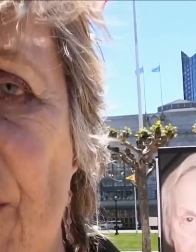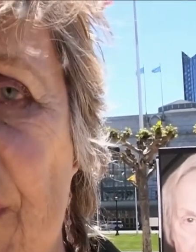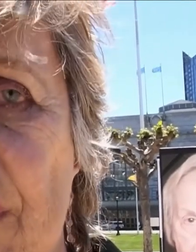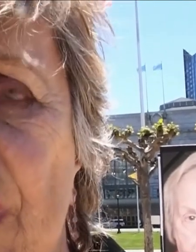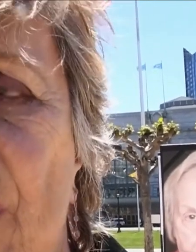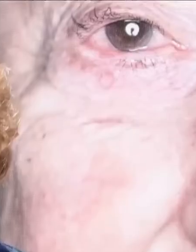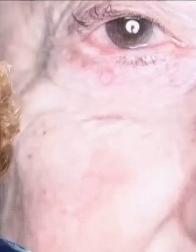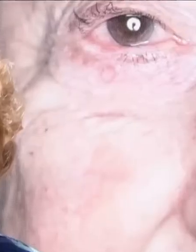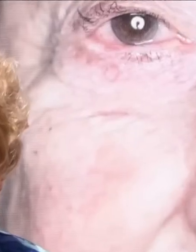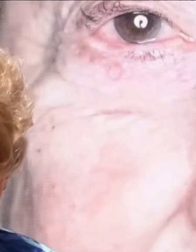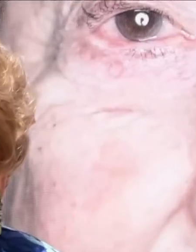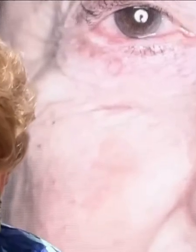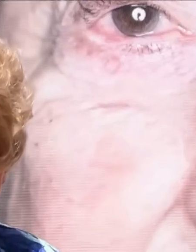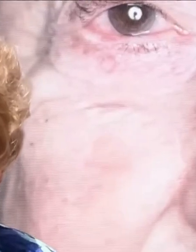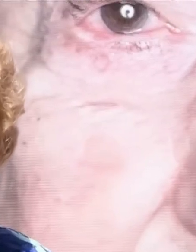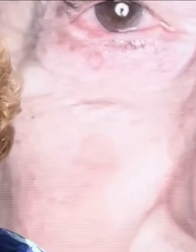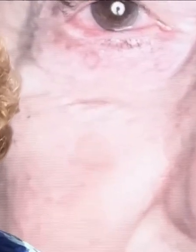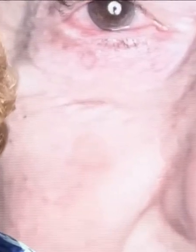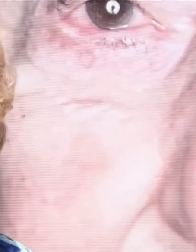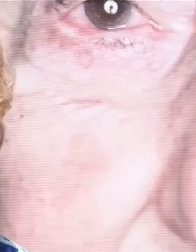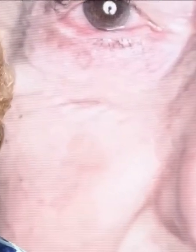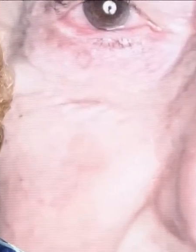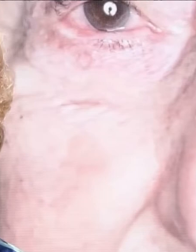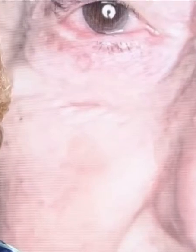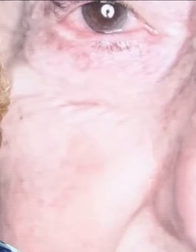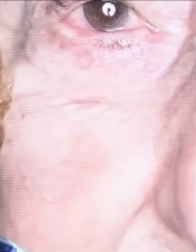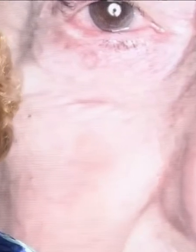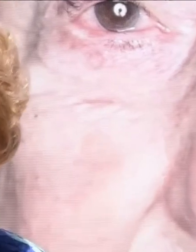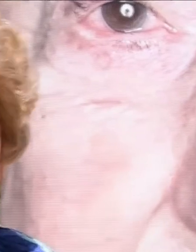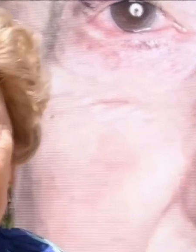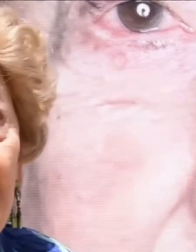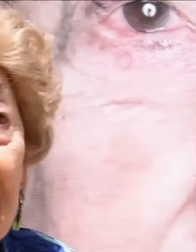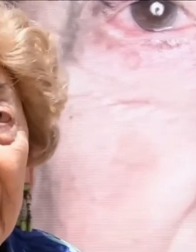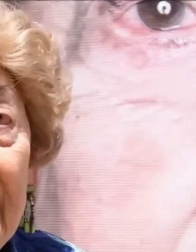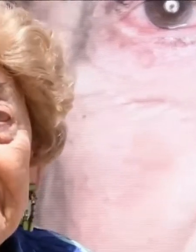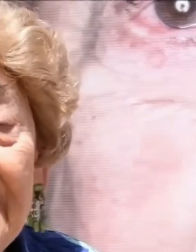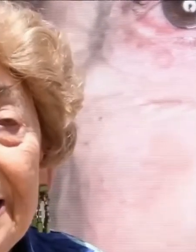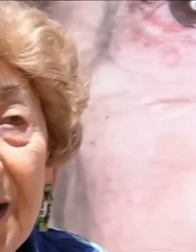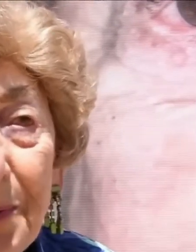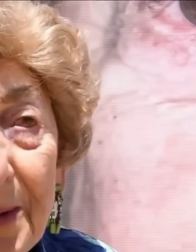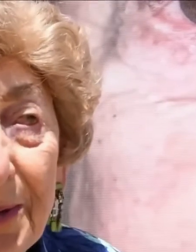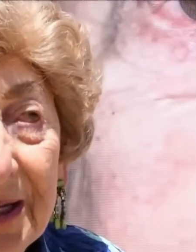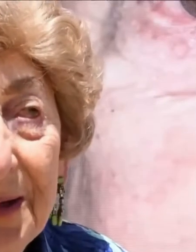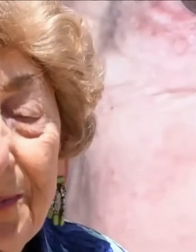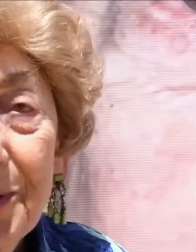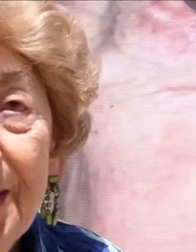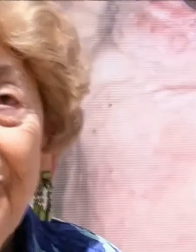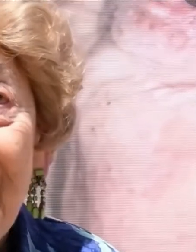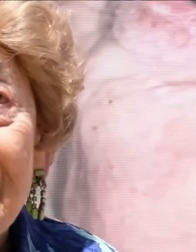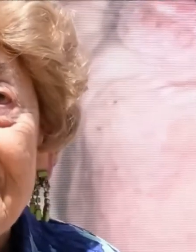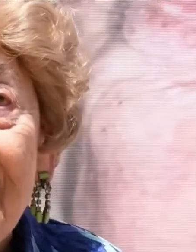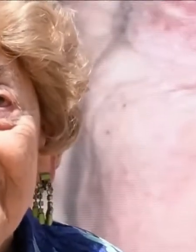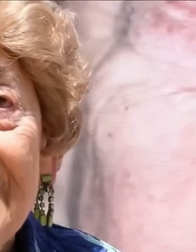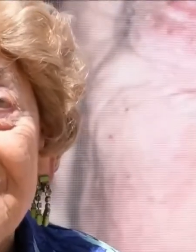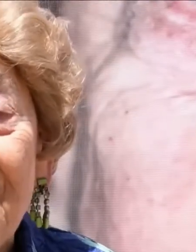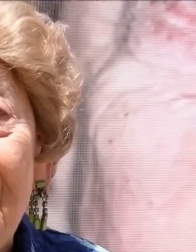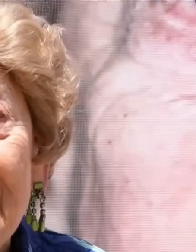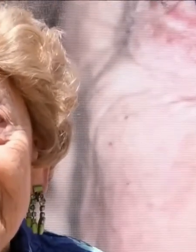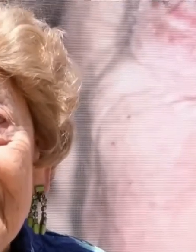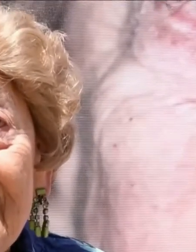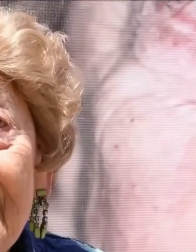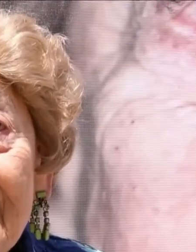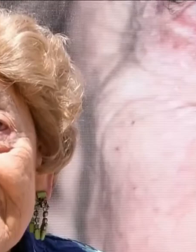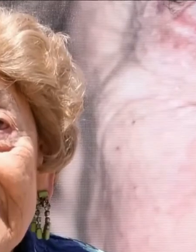San Francisco. It tells the story, and then now people can put a face on that